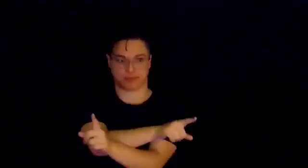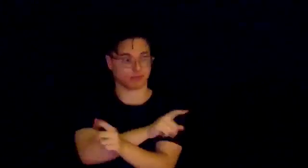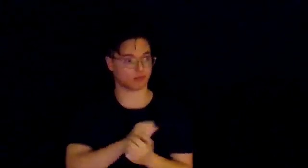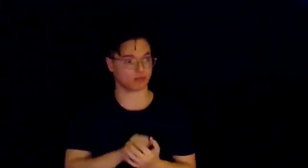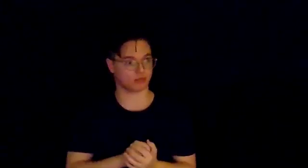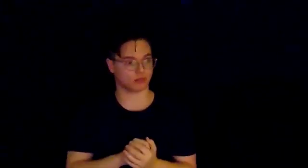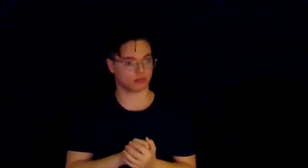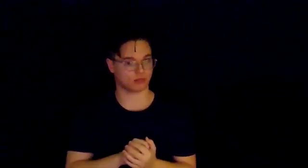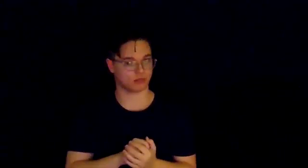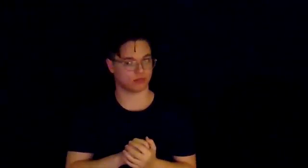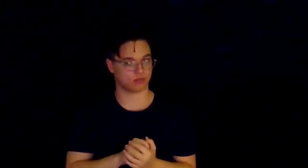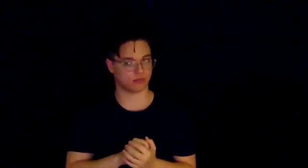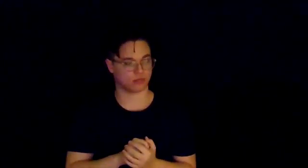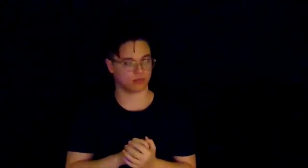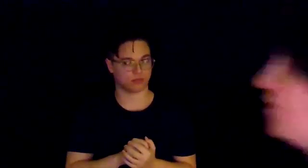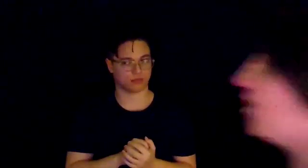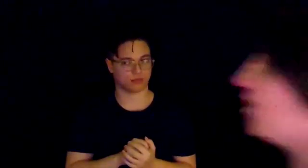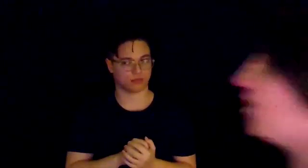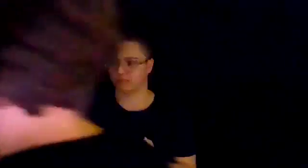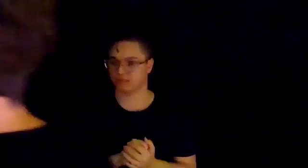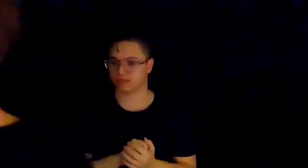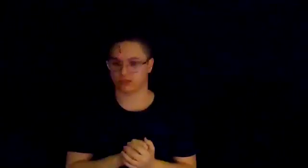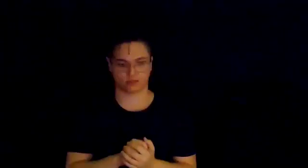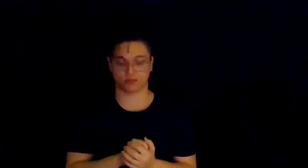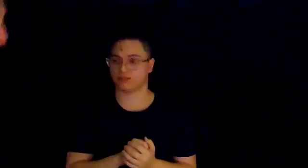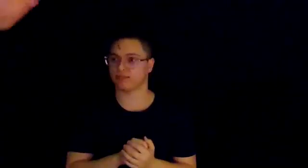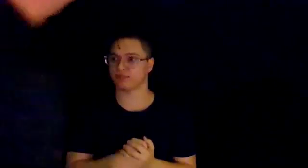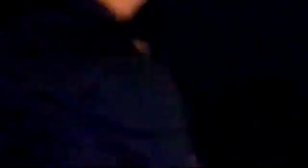So we're just doing a little bit of an interpreter swap now. I might actually come over to your side.